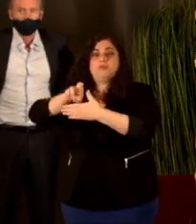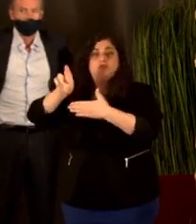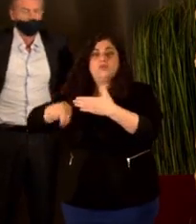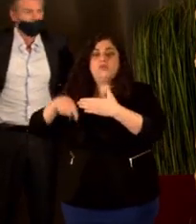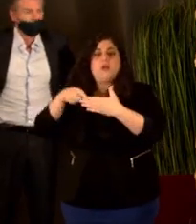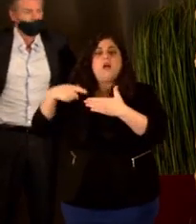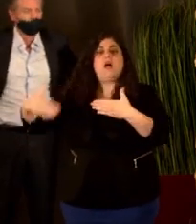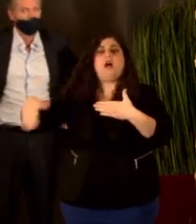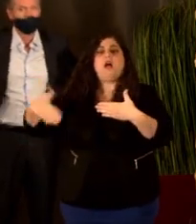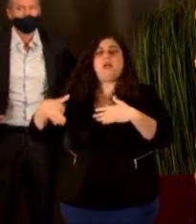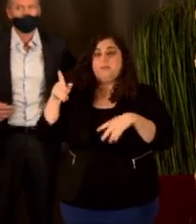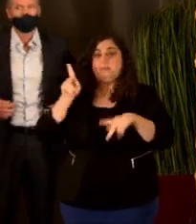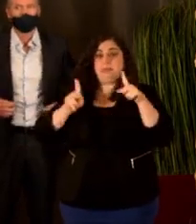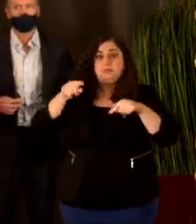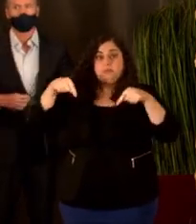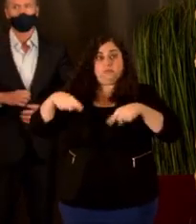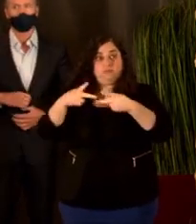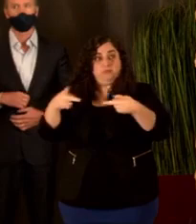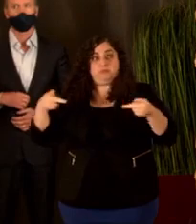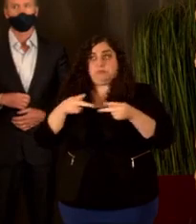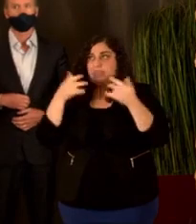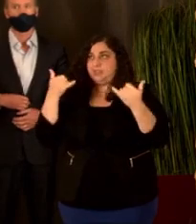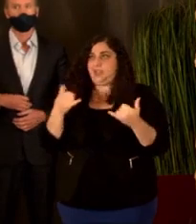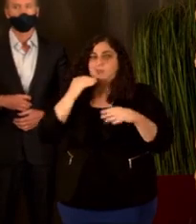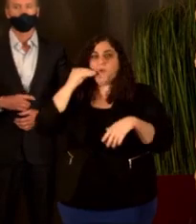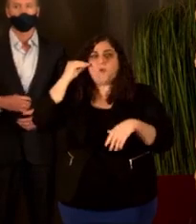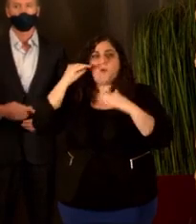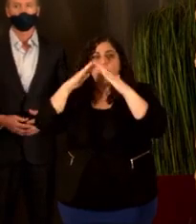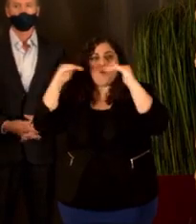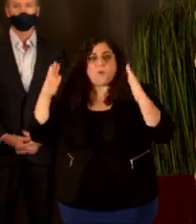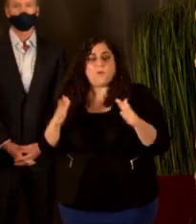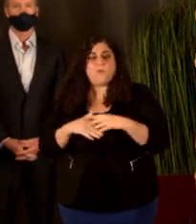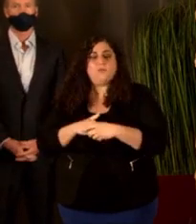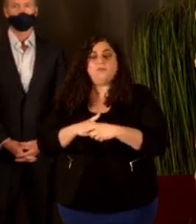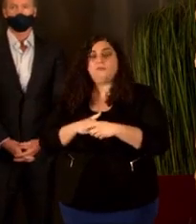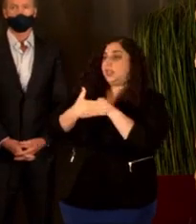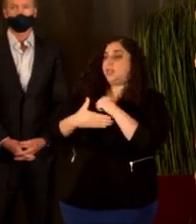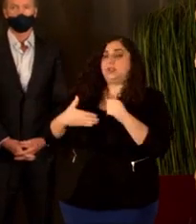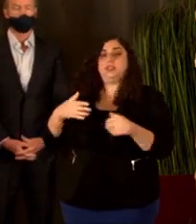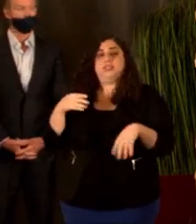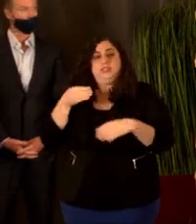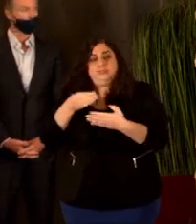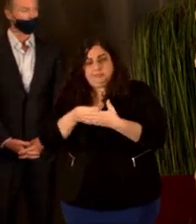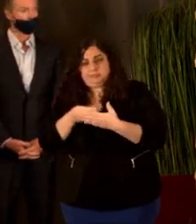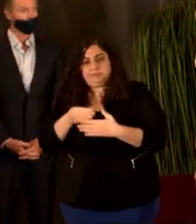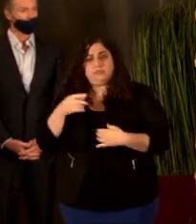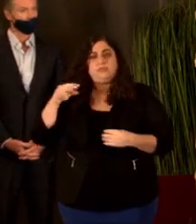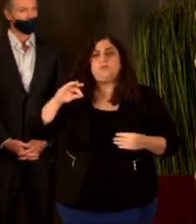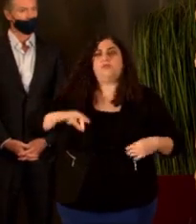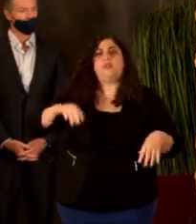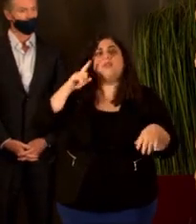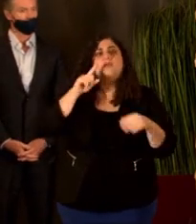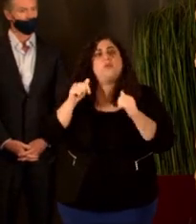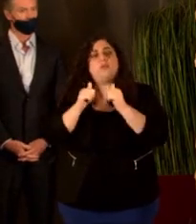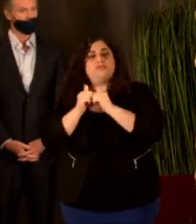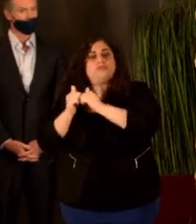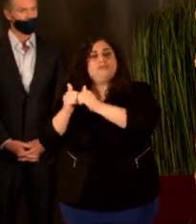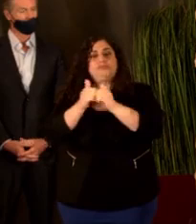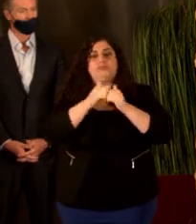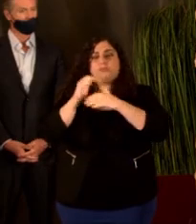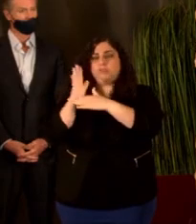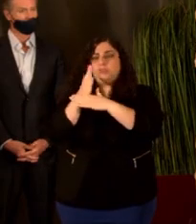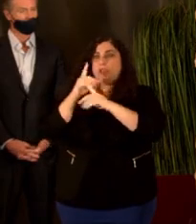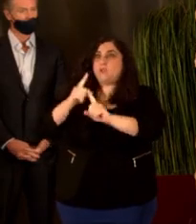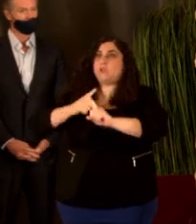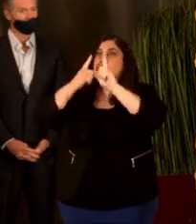the state coming in to provide help and funding of our city, our county, and our nonprofits to work with a shared purpose, knowing that